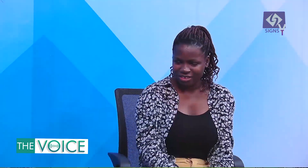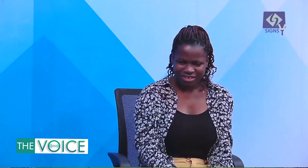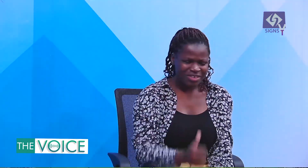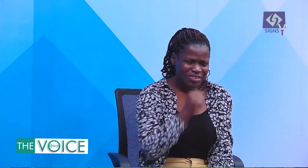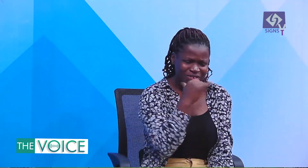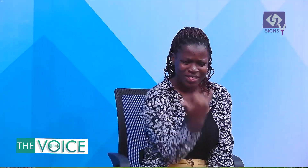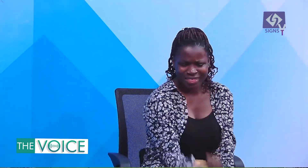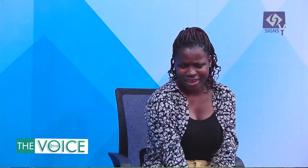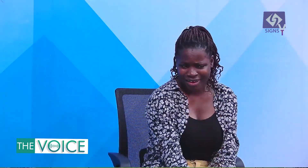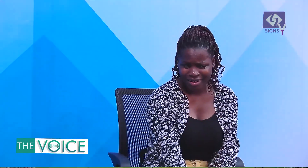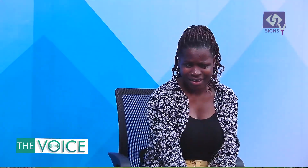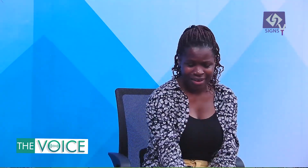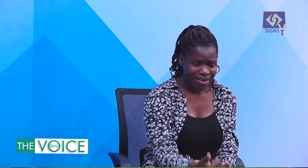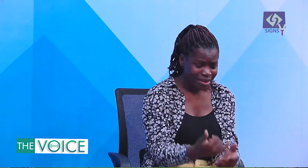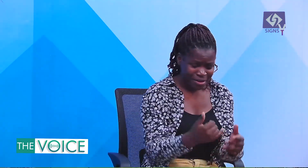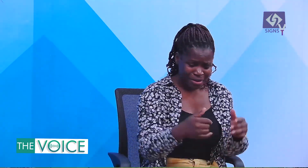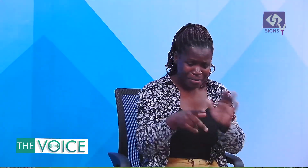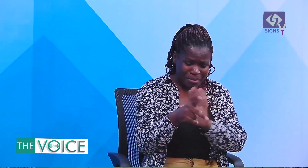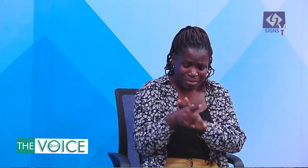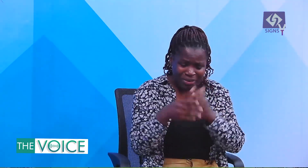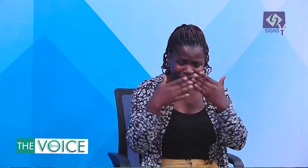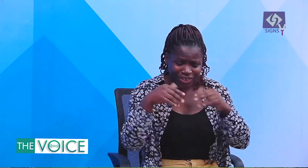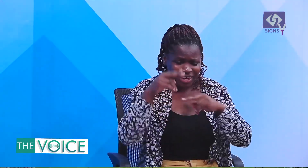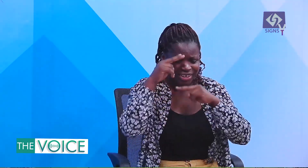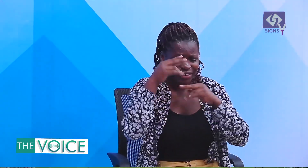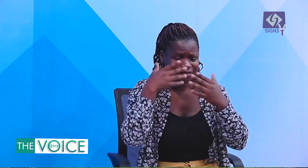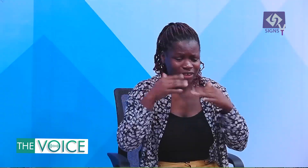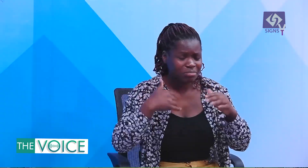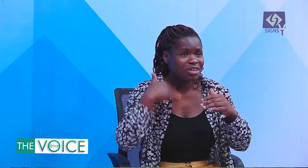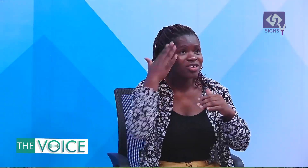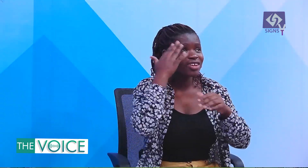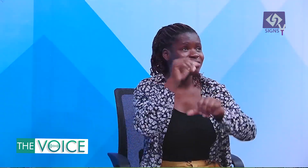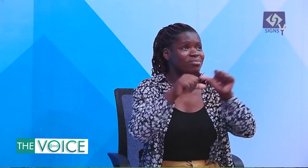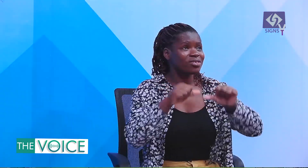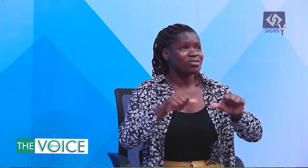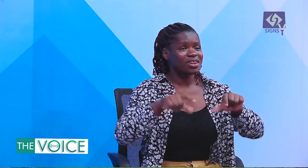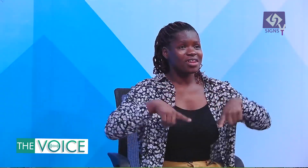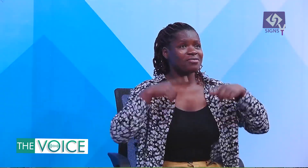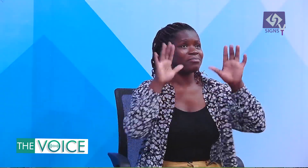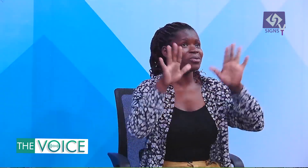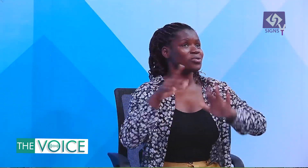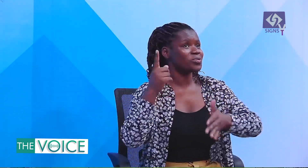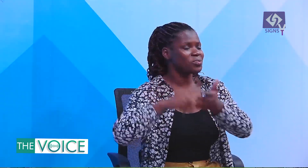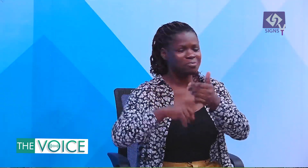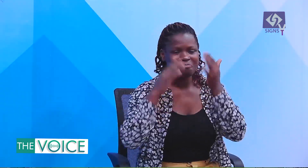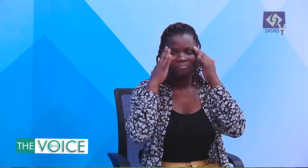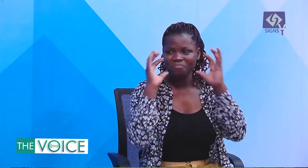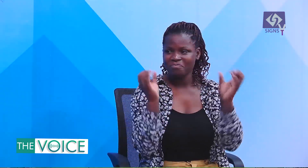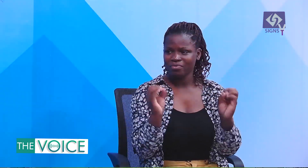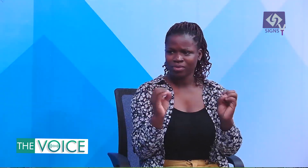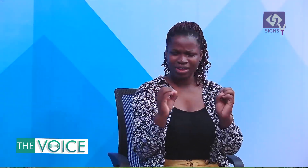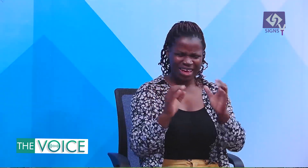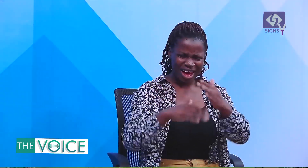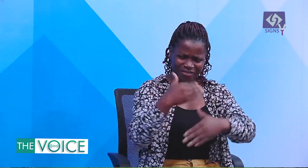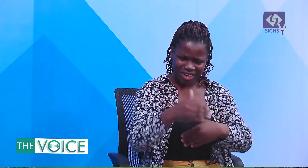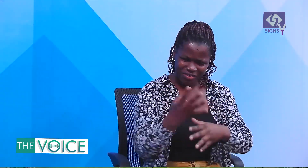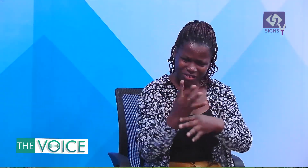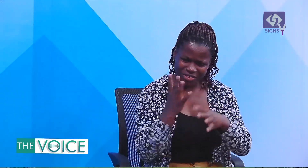get mentors at a very young age. In primary, in high school, they know about living your own life,